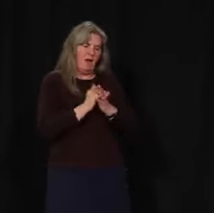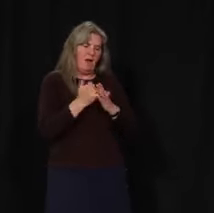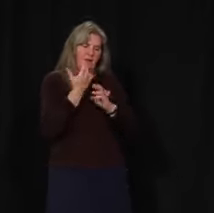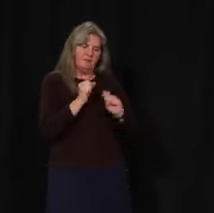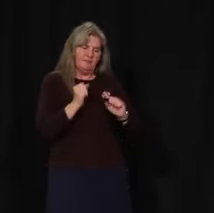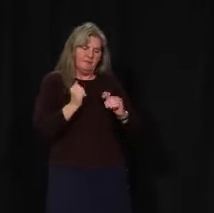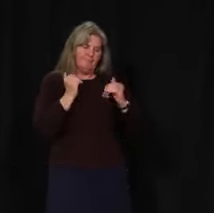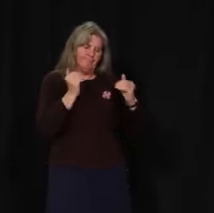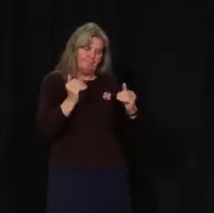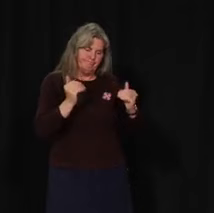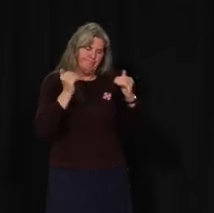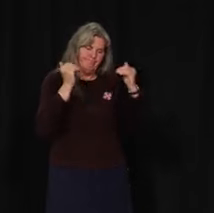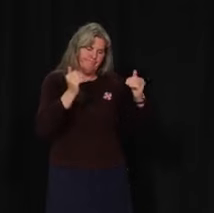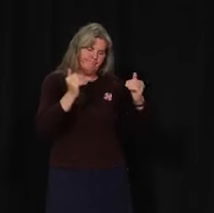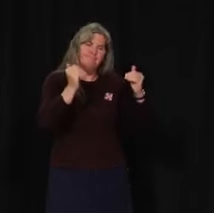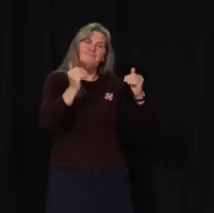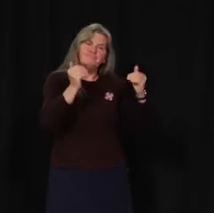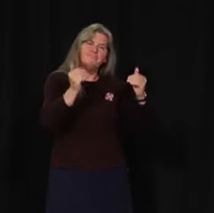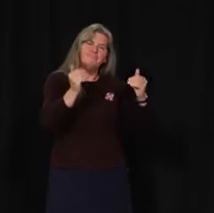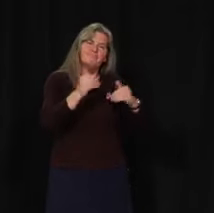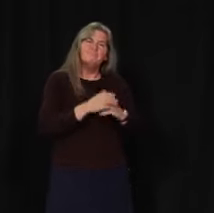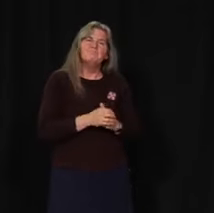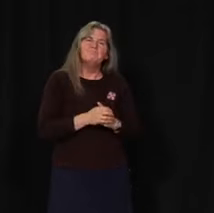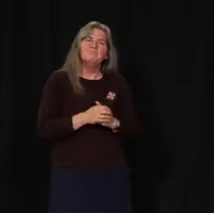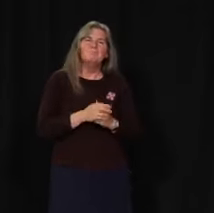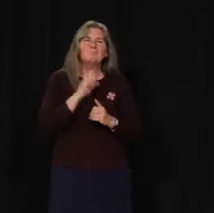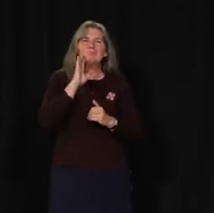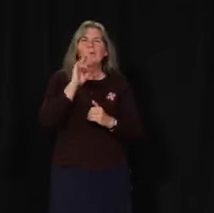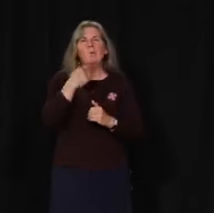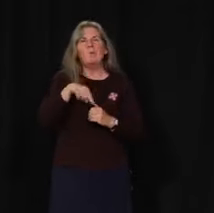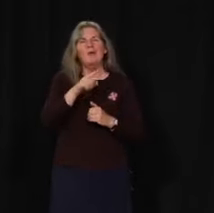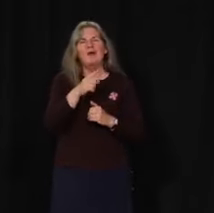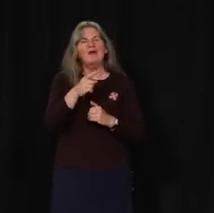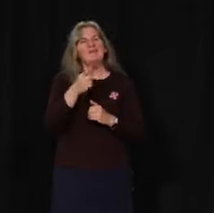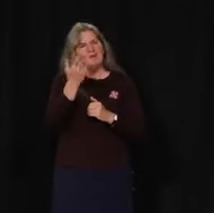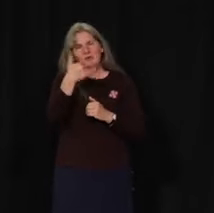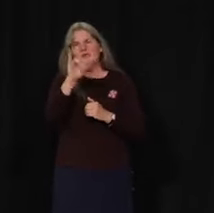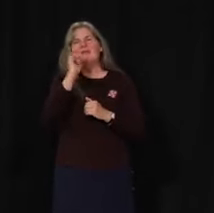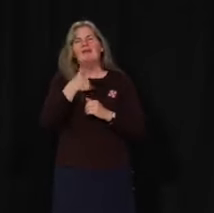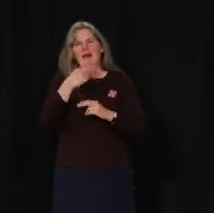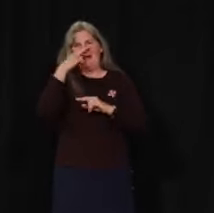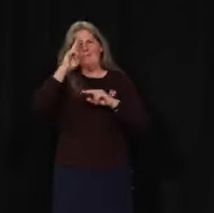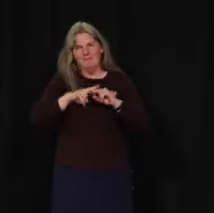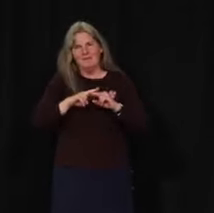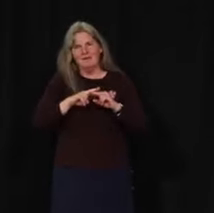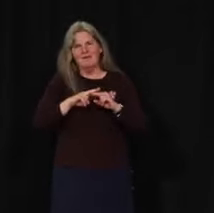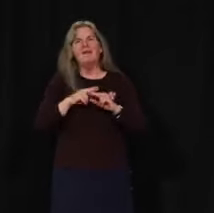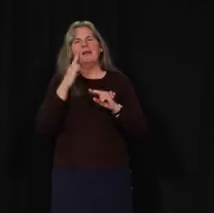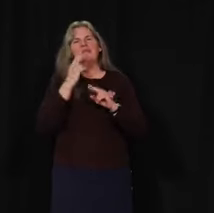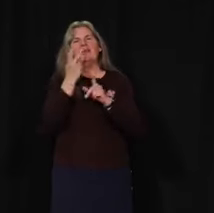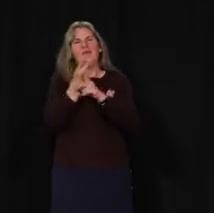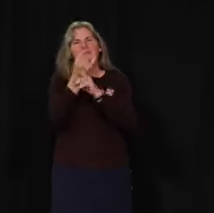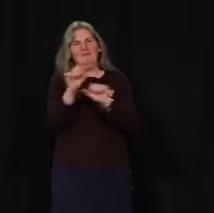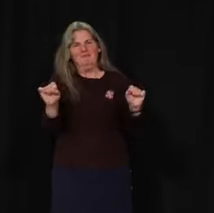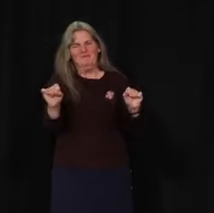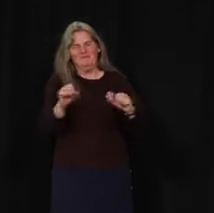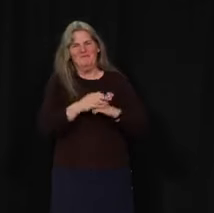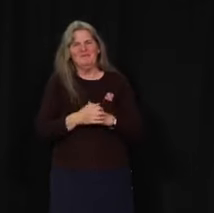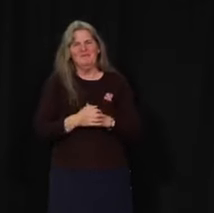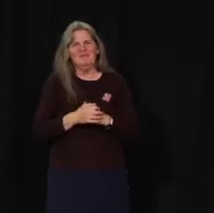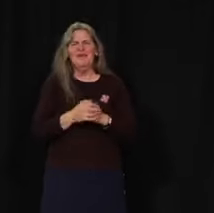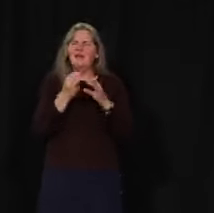safely. Meantime, there should be no limit to the fun that we can have while staying safe. What we all need